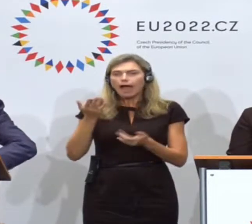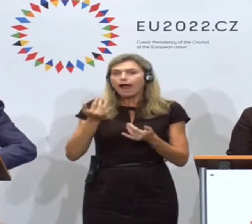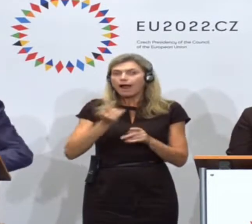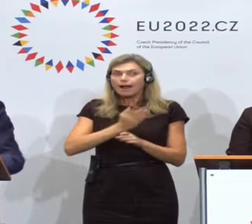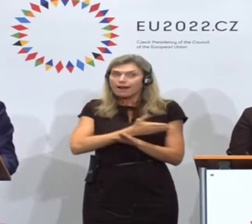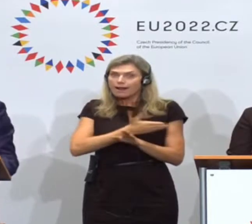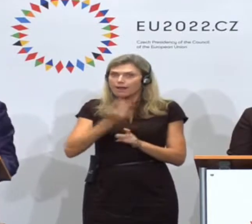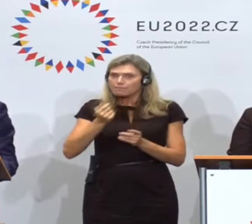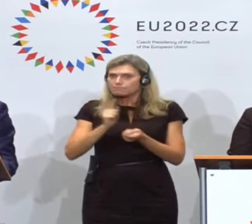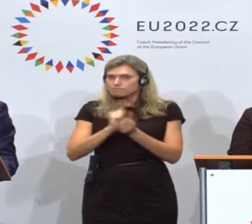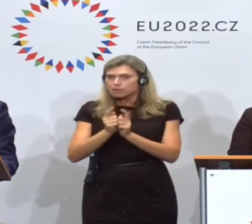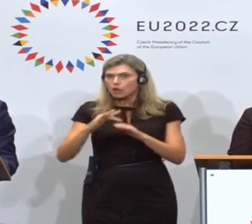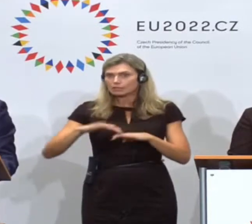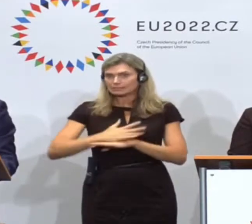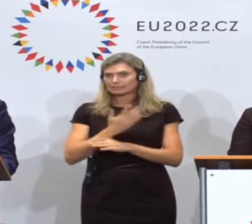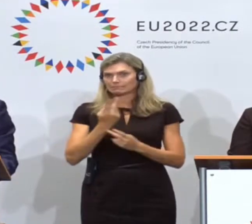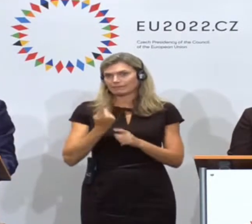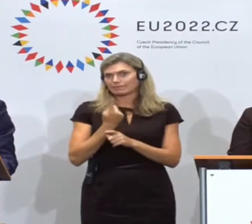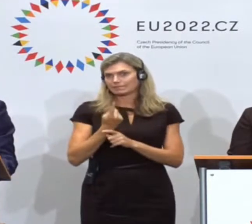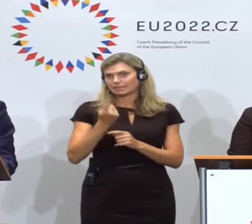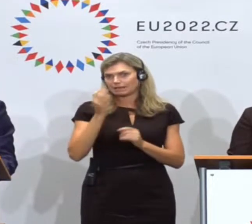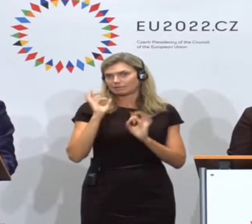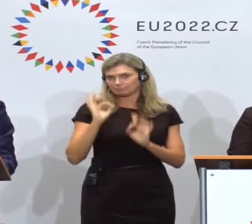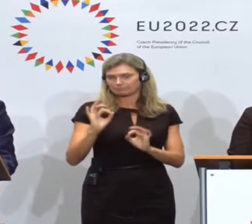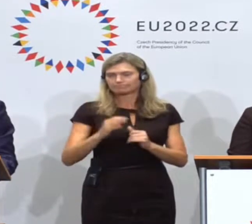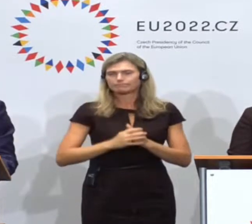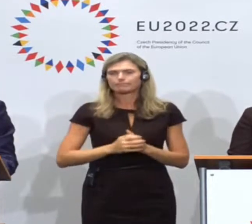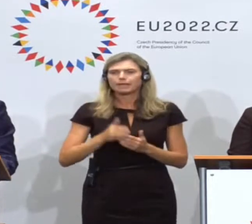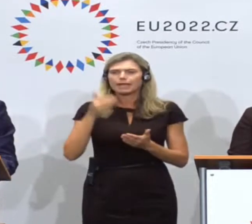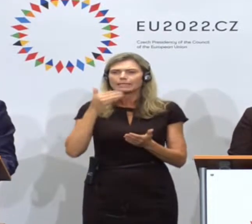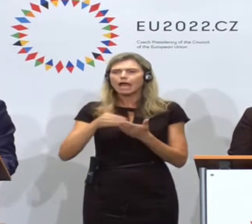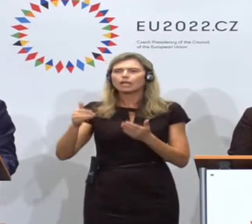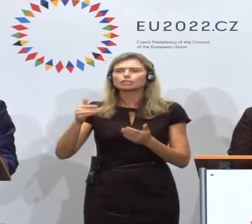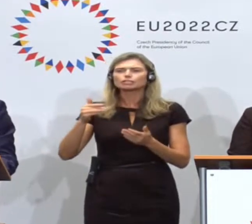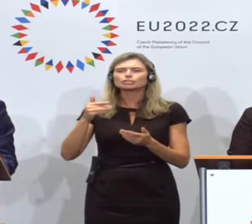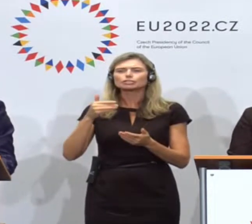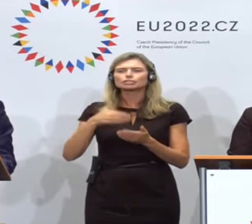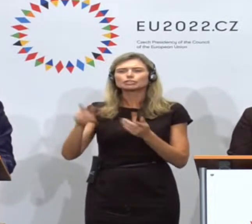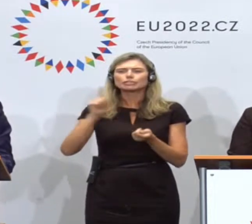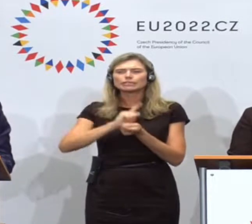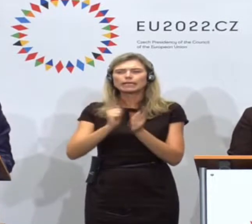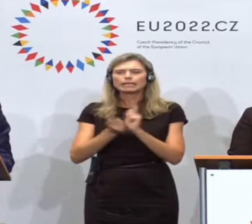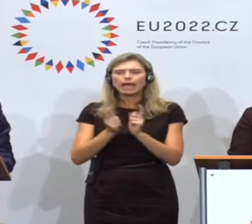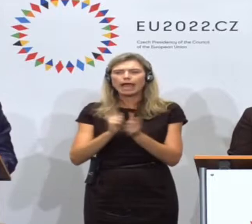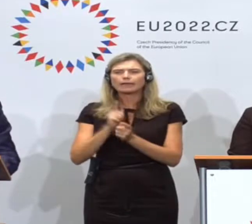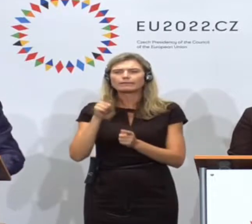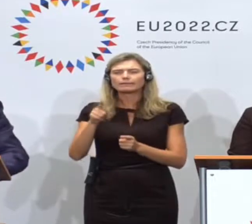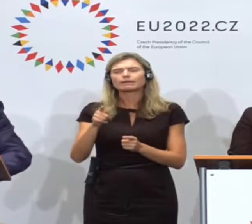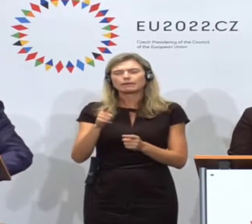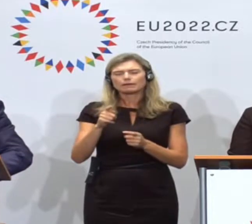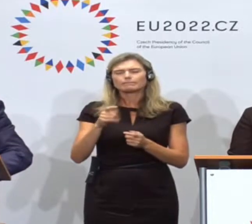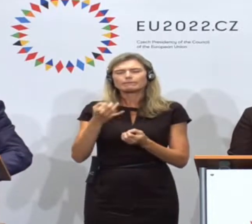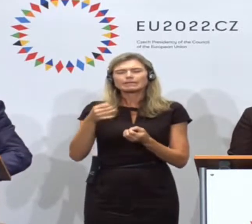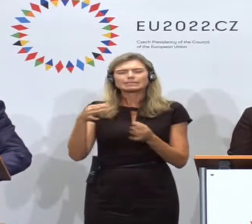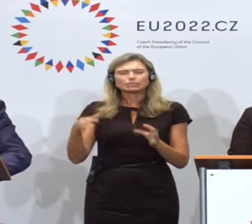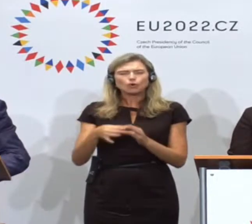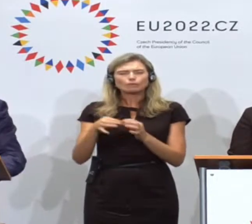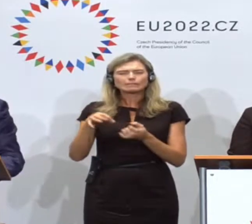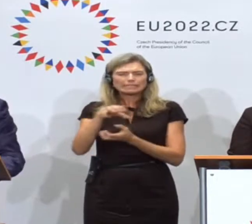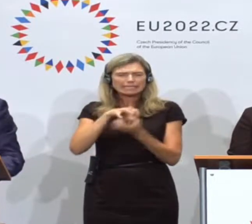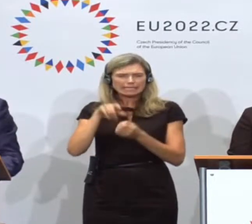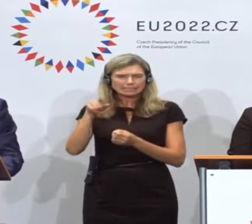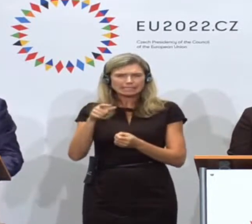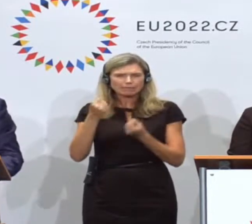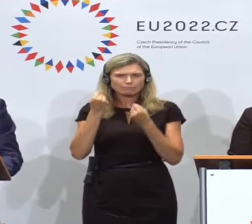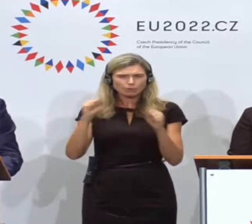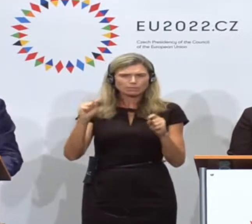has becoming more and more important in view of the ongoing political crisis in Bosnia and Herzegovina, and the regional tensions